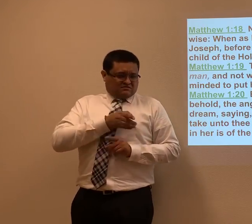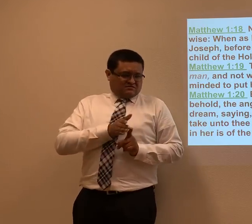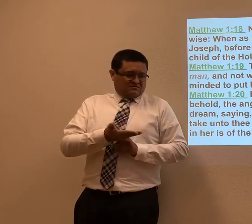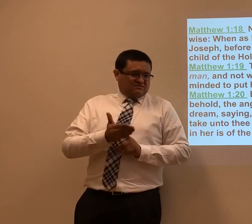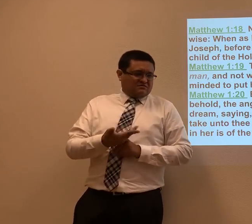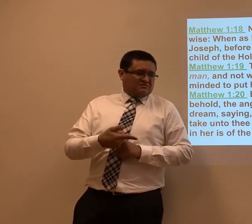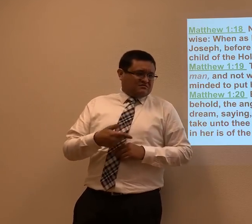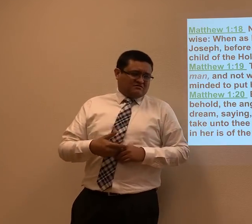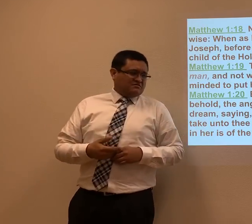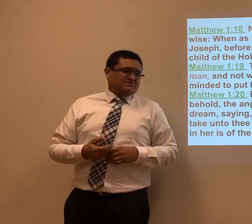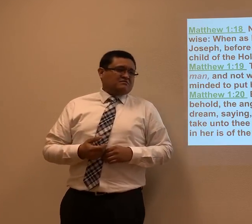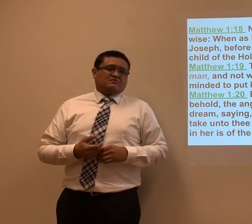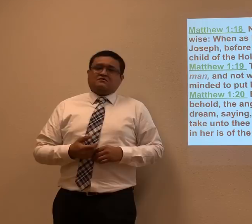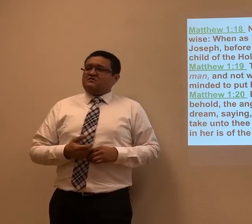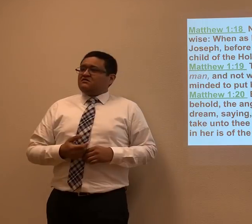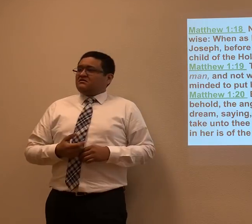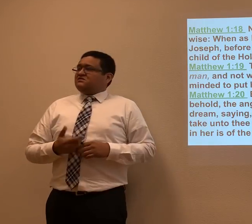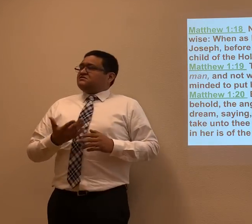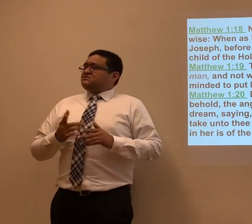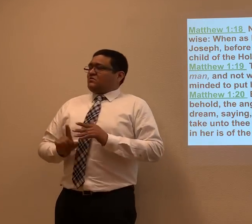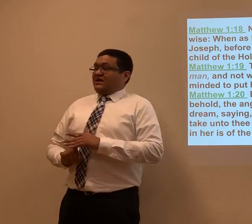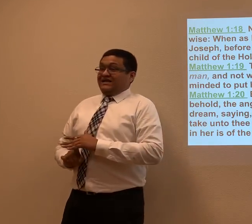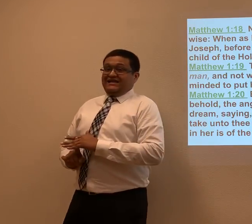it was strange. You know, people would think that she cheated, and